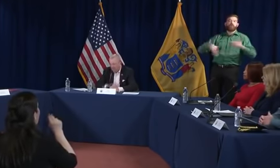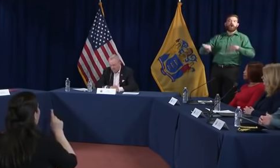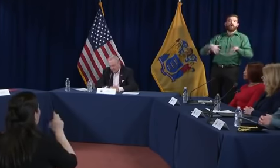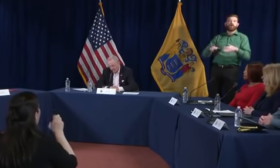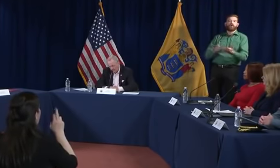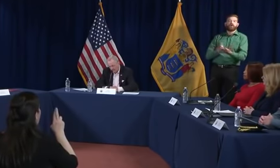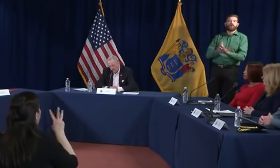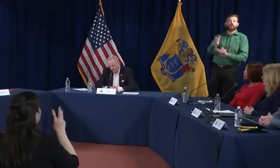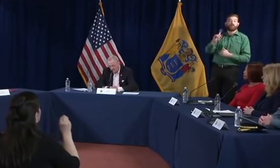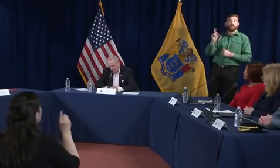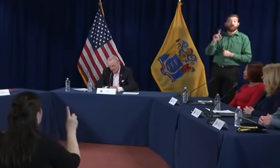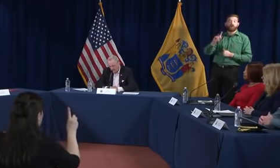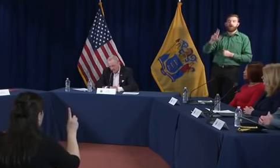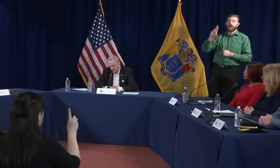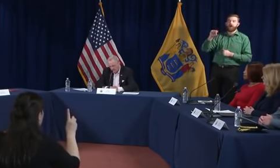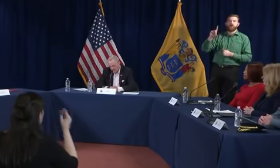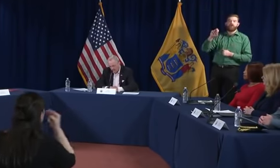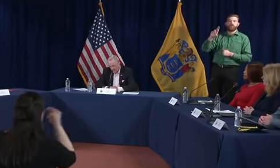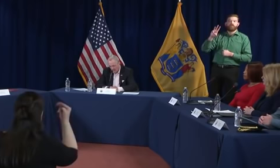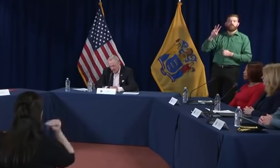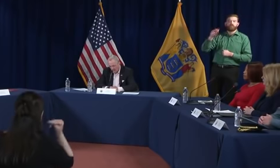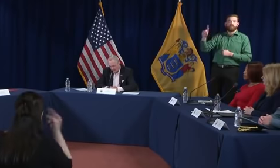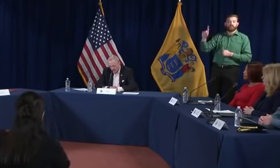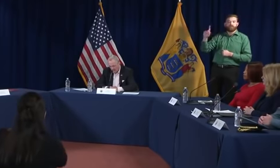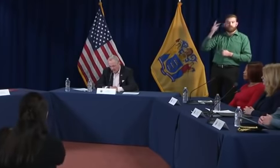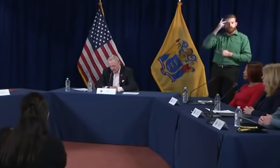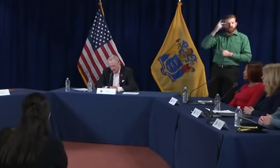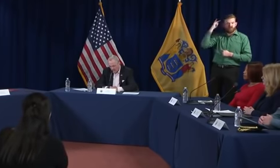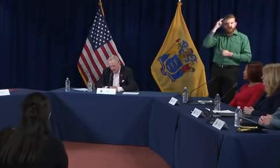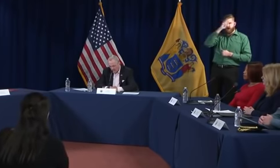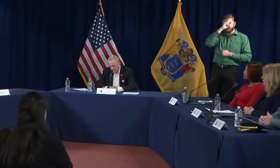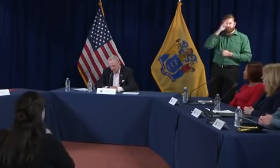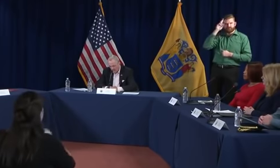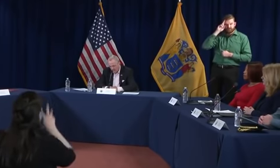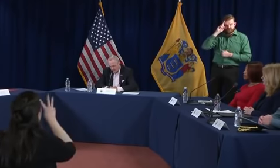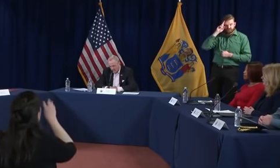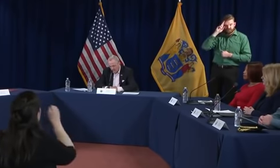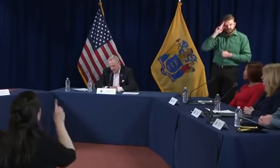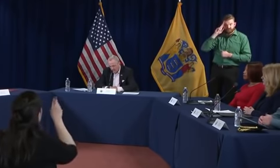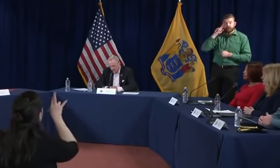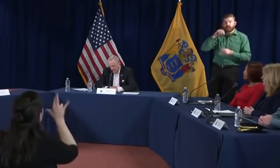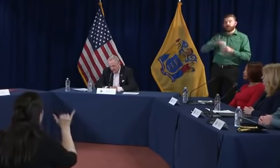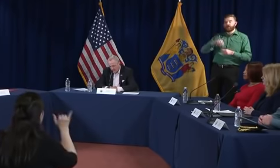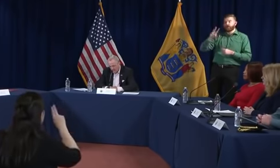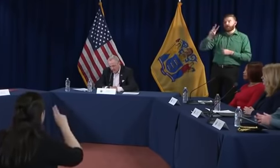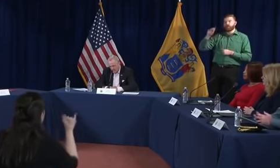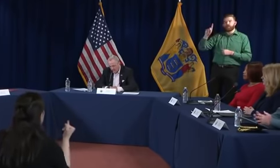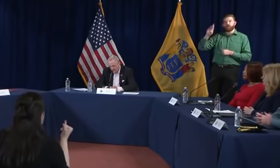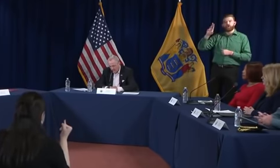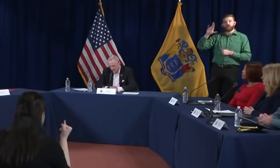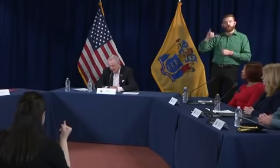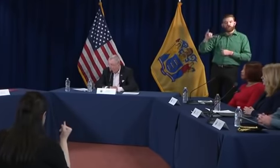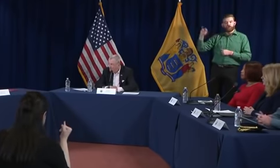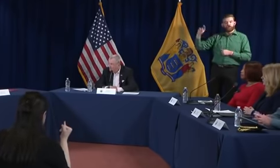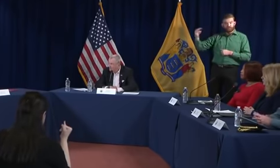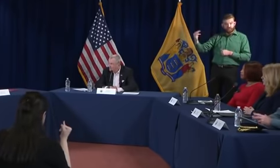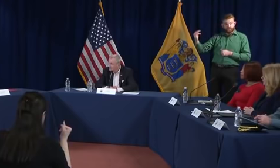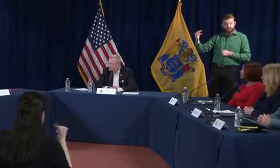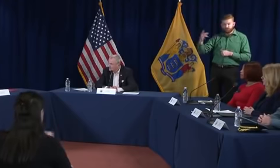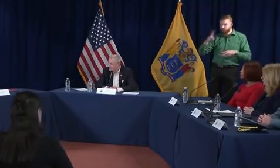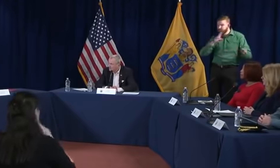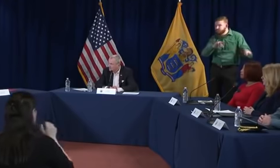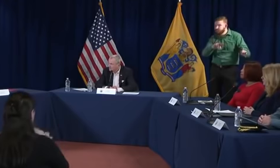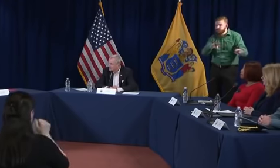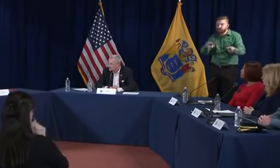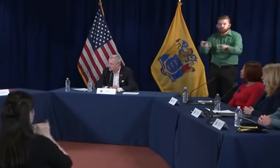Jersey. We are working with the board and administration at Inspira Health, and I want to thank them for this, and we